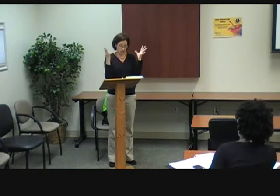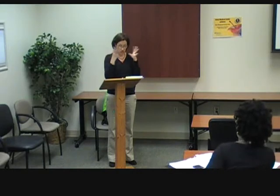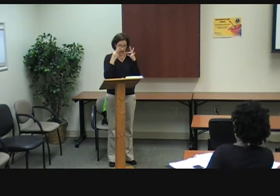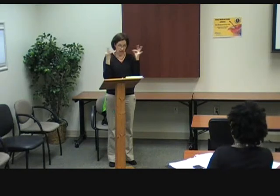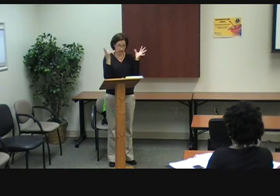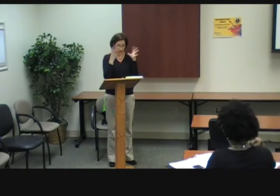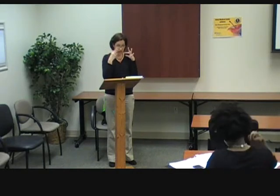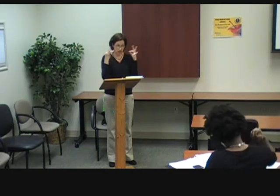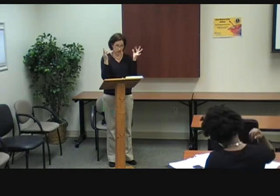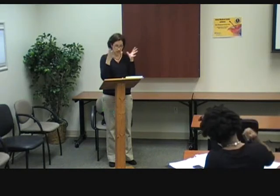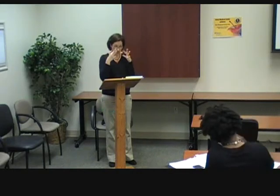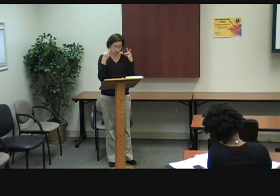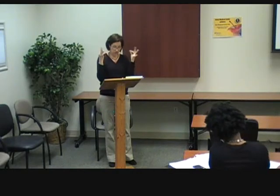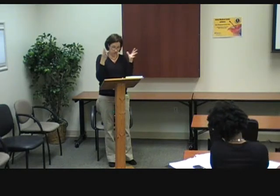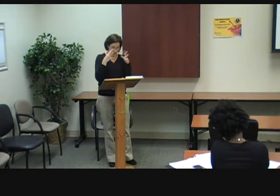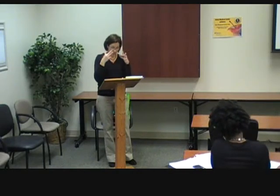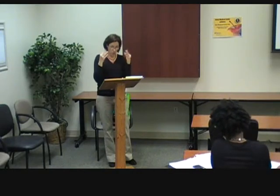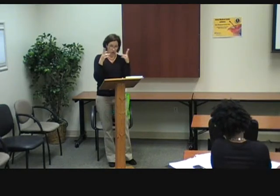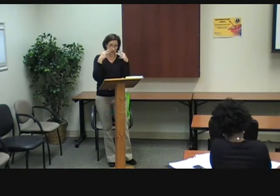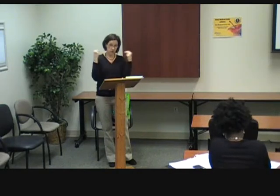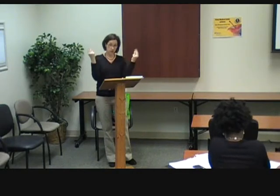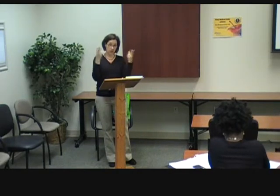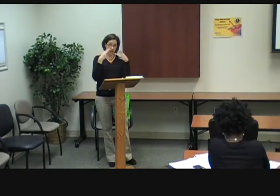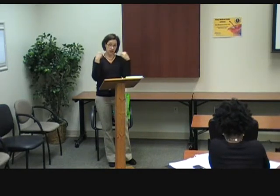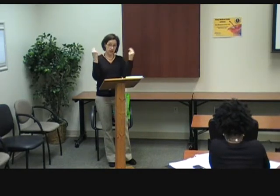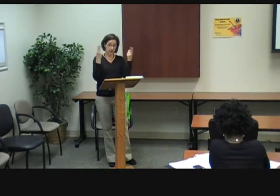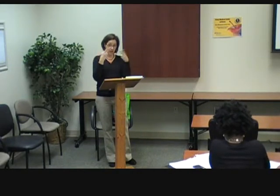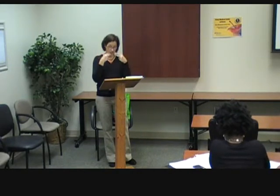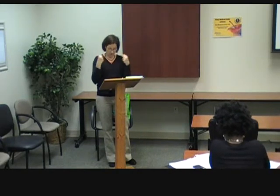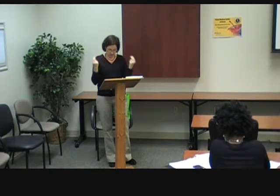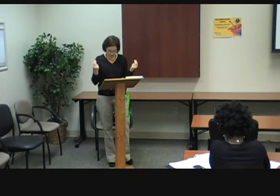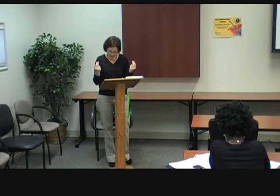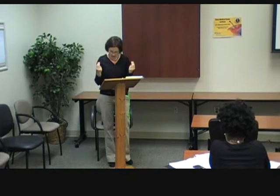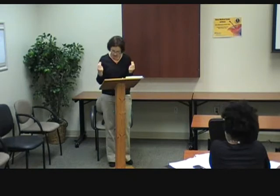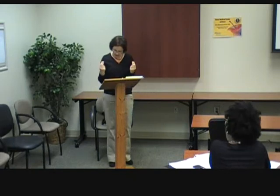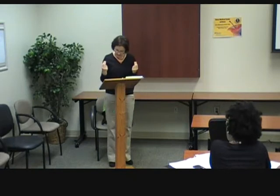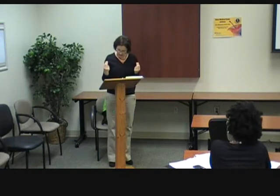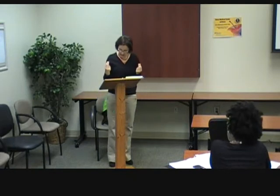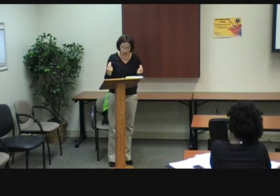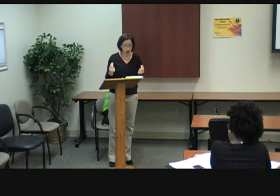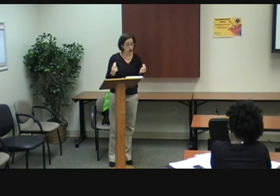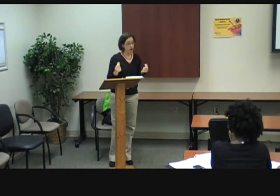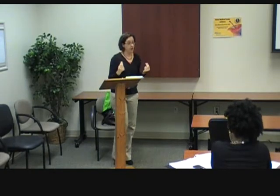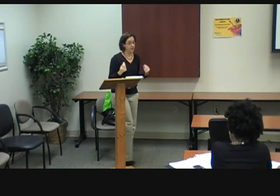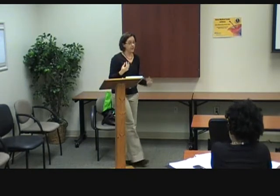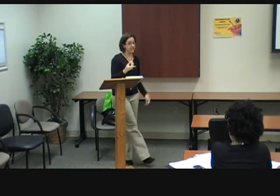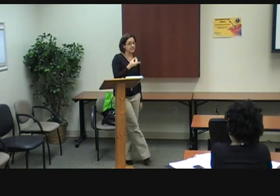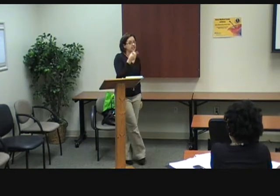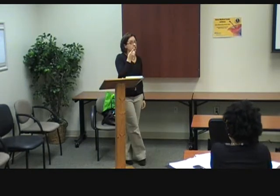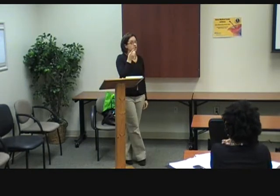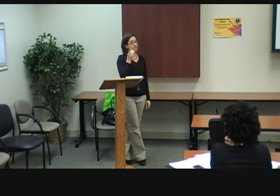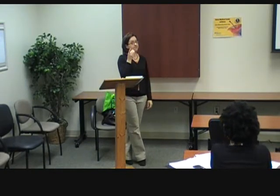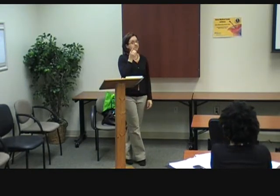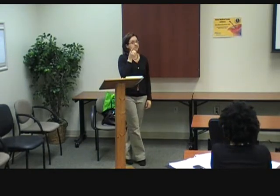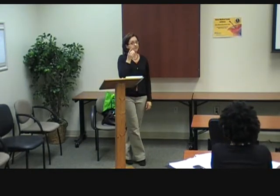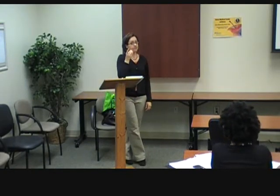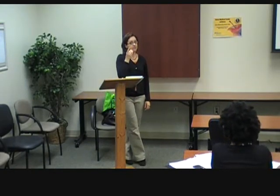doing cats like this, or if you're doing cat like that. Dinner. Dinner.